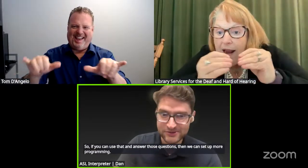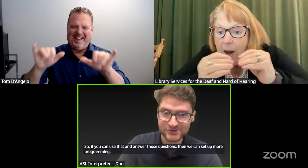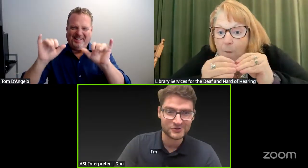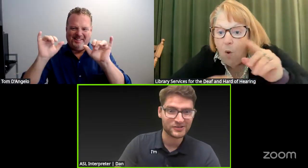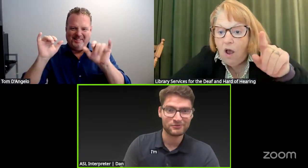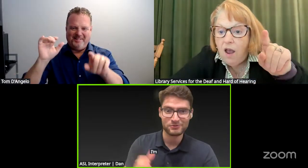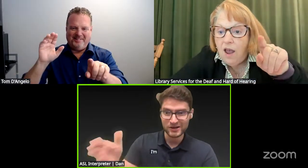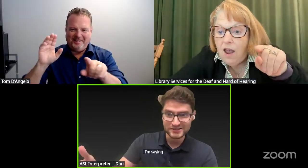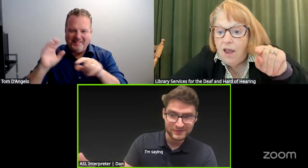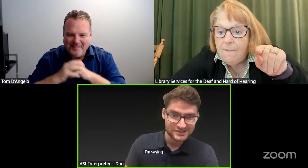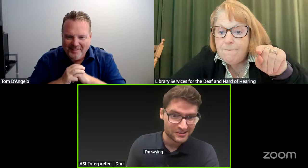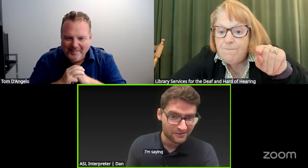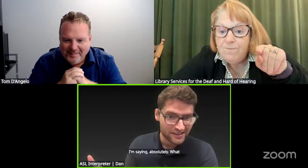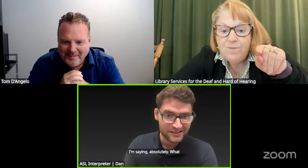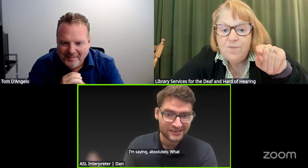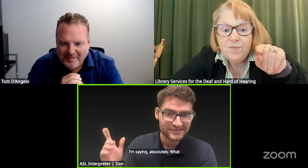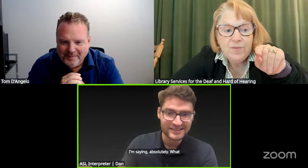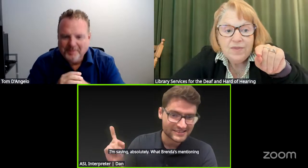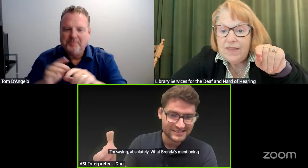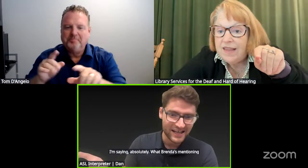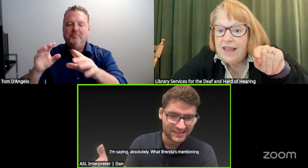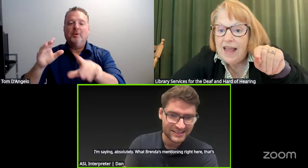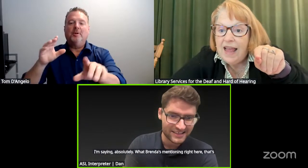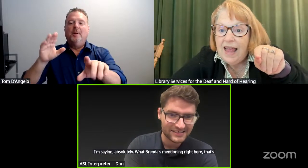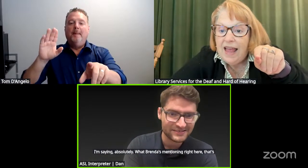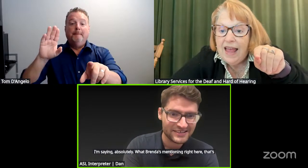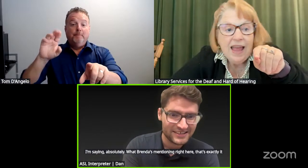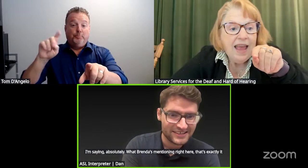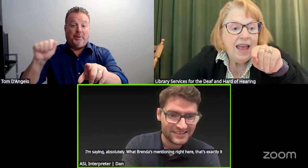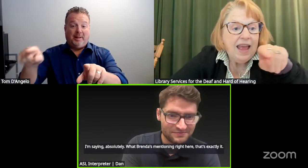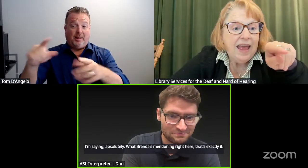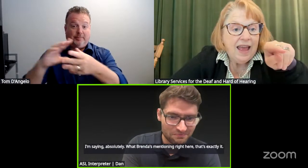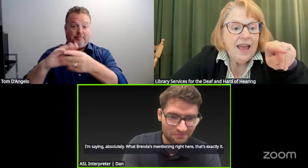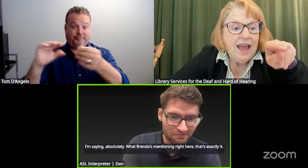saying absolutely. What Brenda's mentioning right here, that's exactly it.